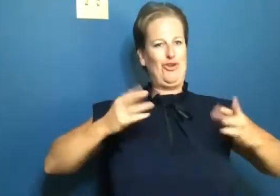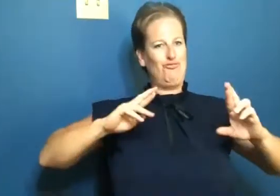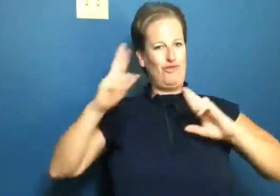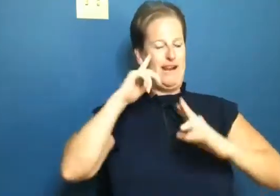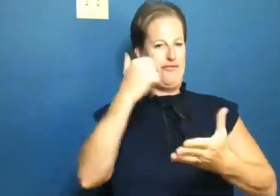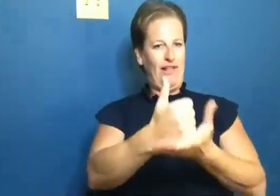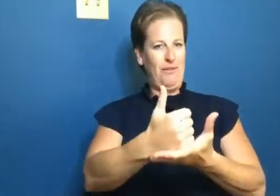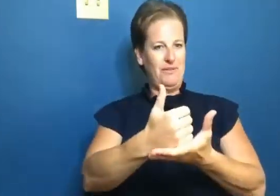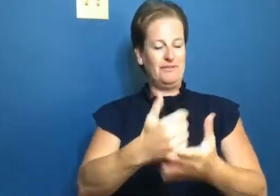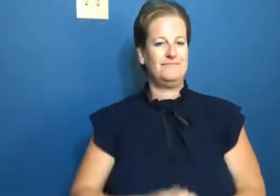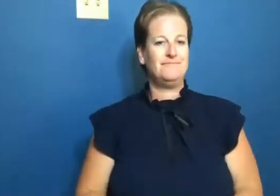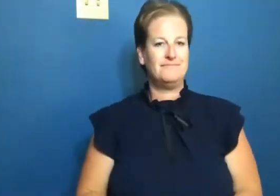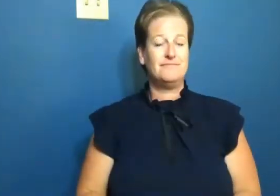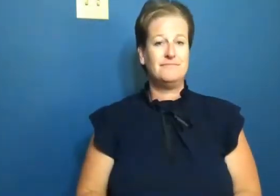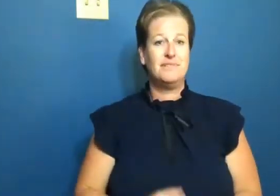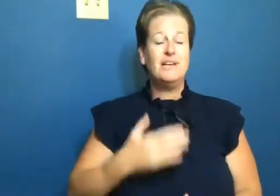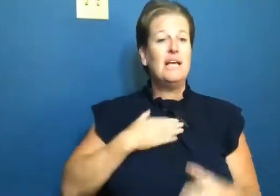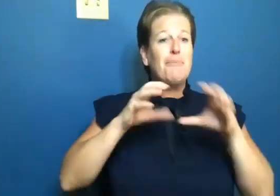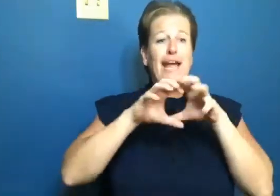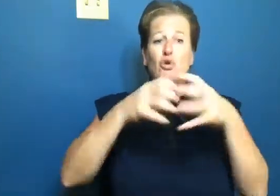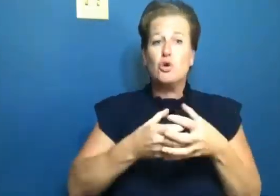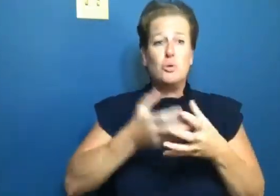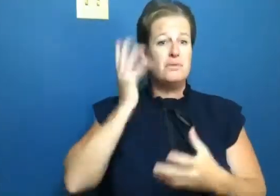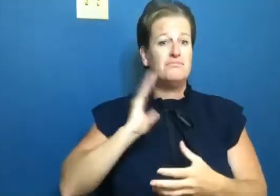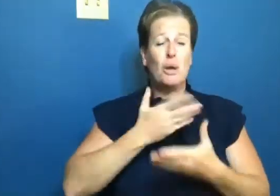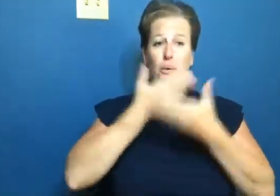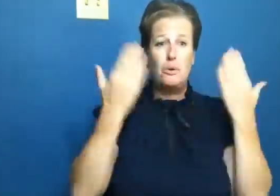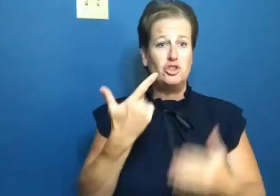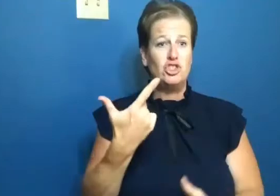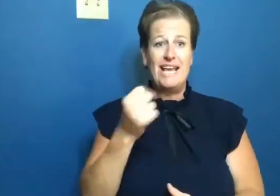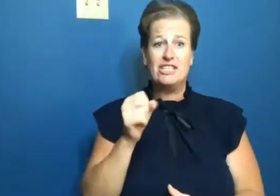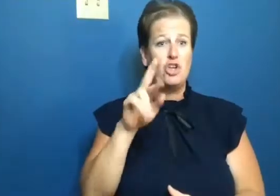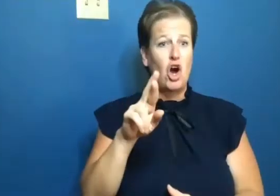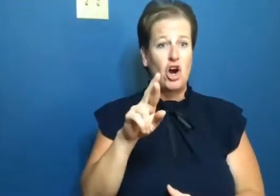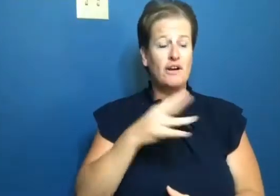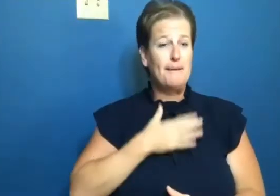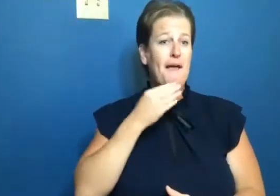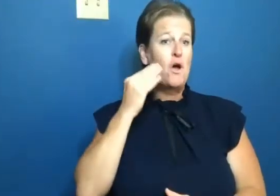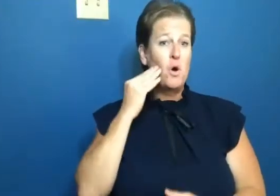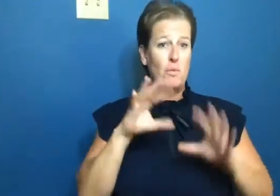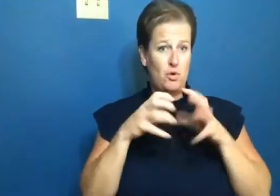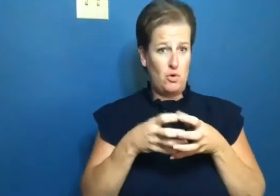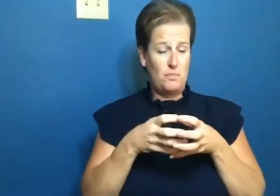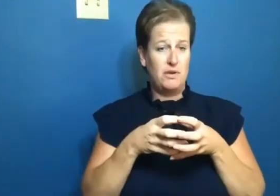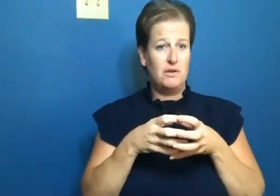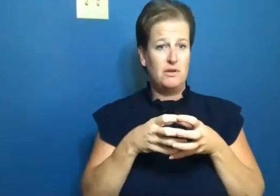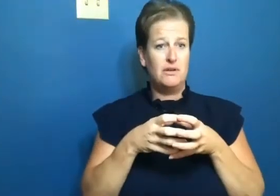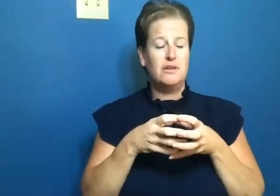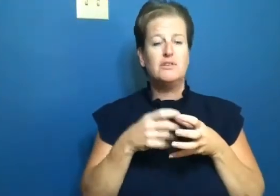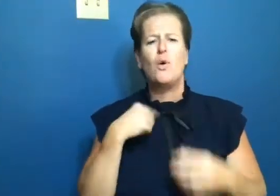my group didn't have a GSR. My home group didn't have a GSR. And so, I checked with